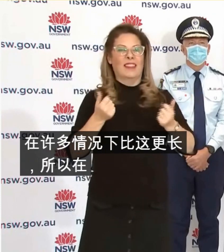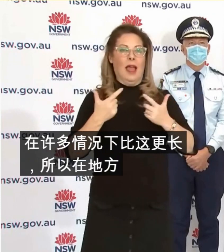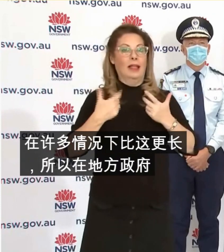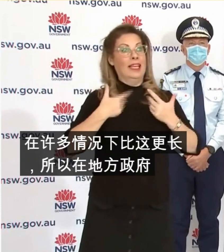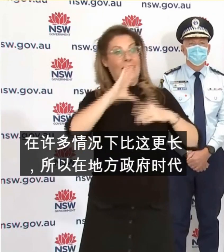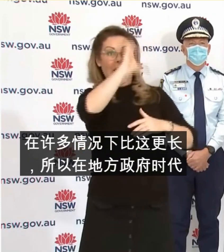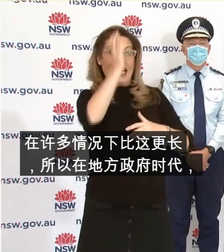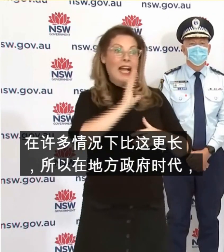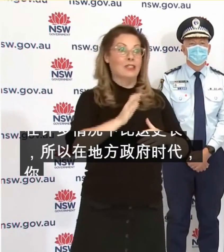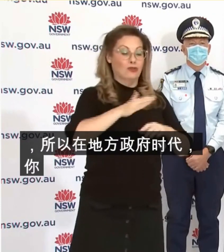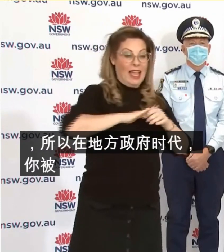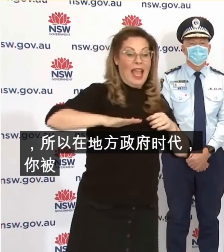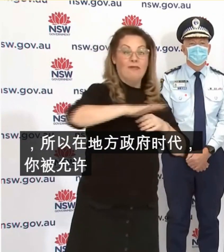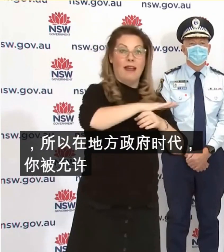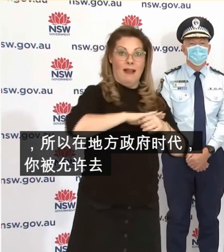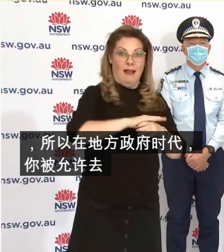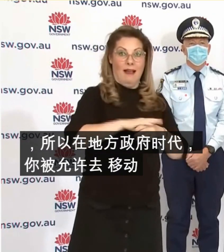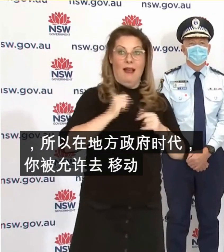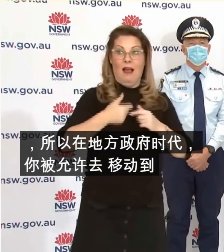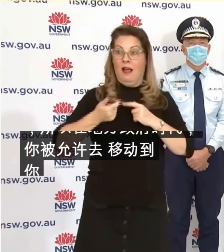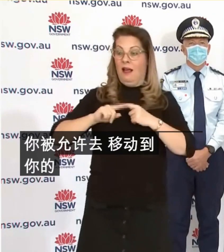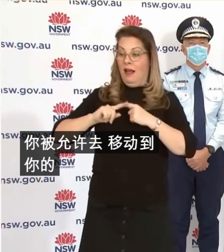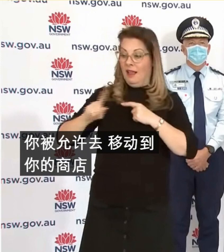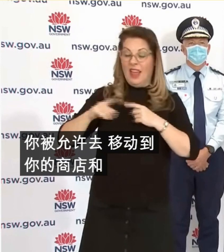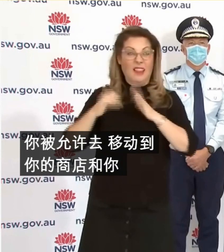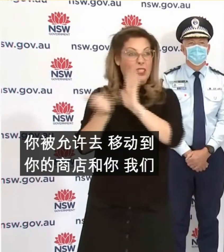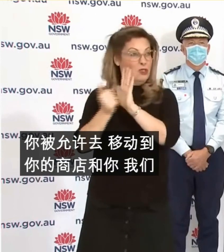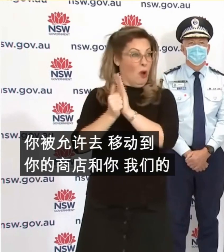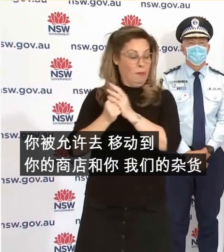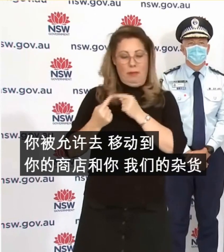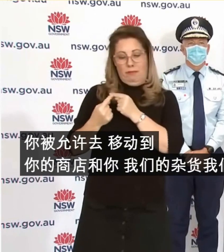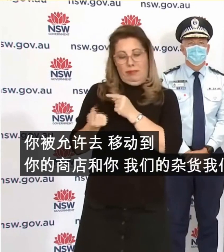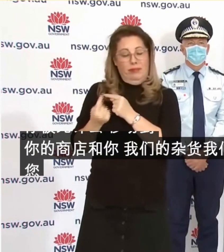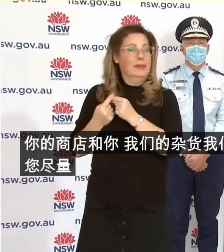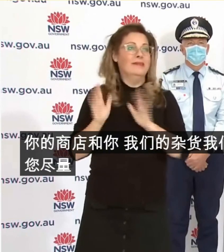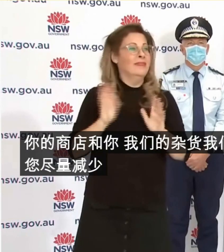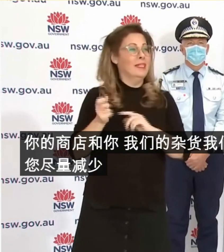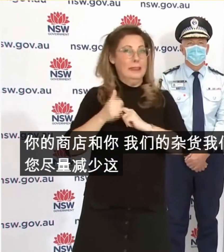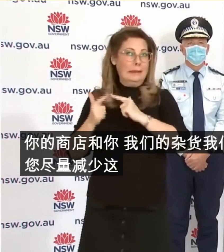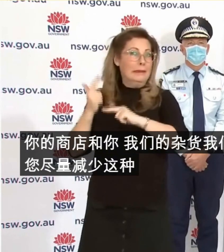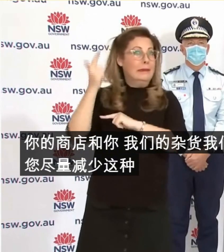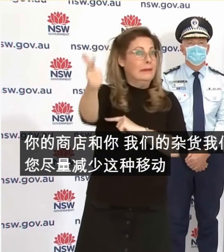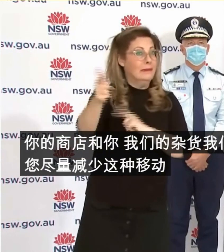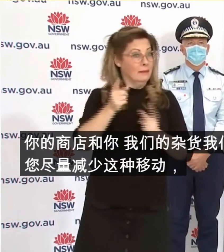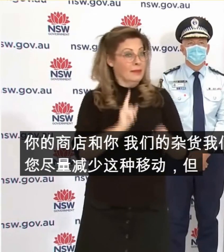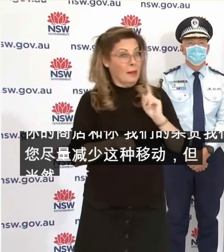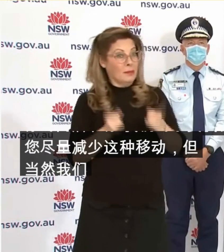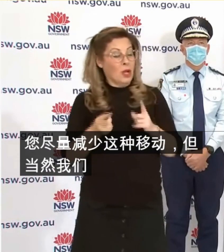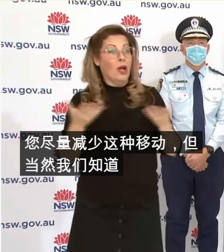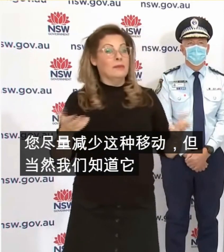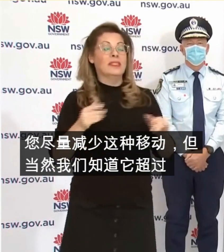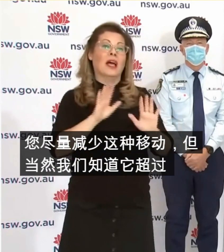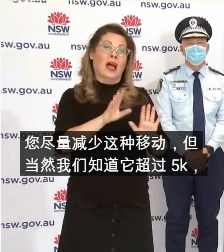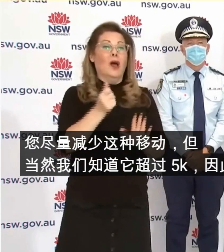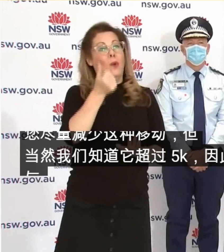longer than that. So within a local government area, you are permitted to move about to get your shopping, your groceries. We want you to minimise that movement.